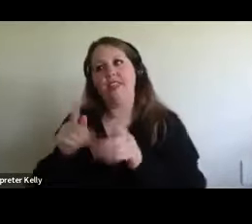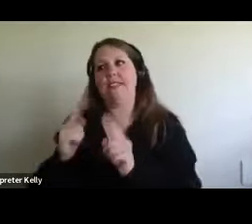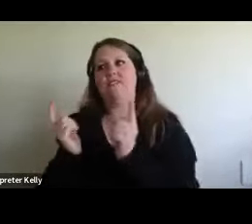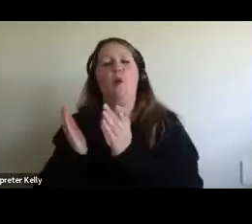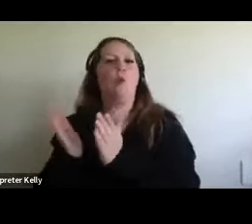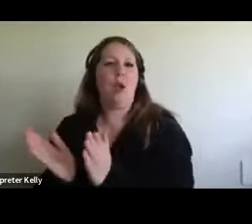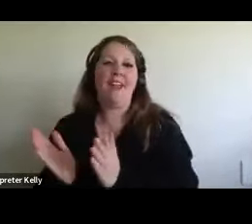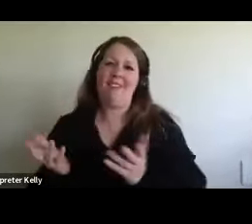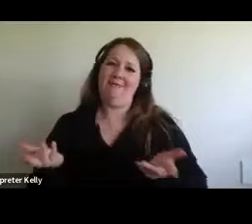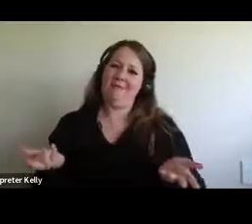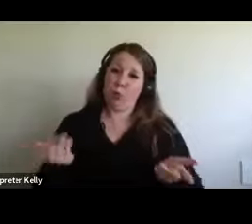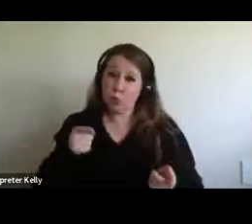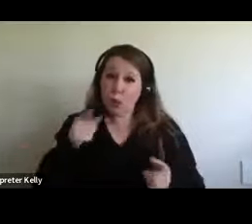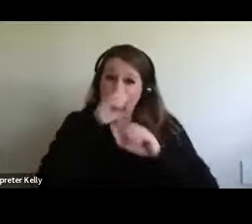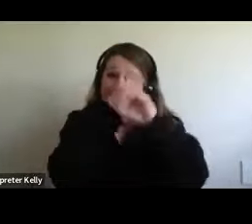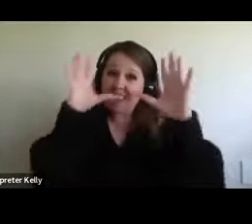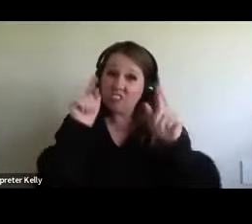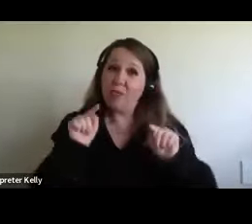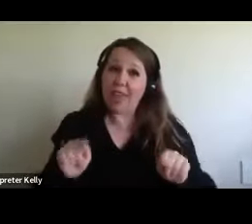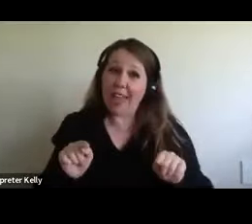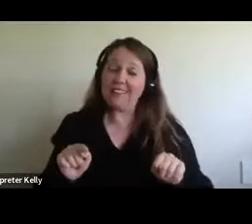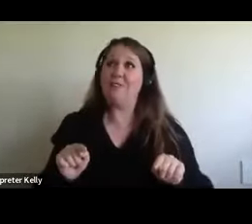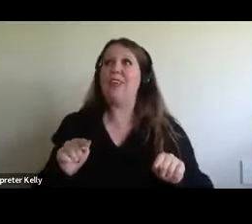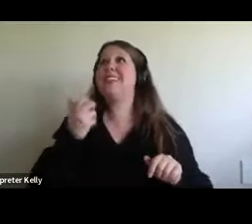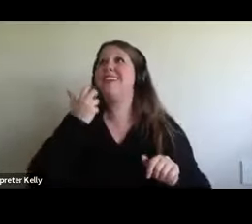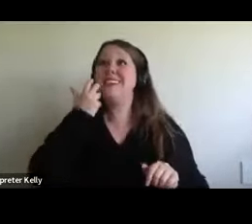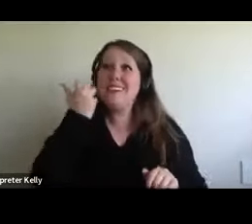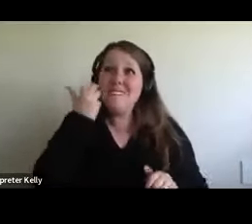that's, and it's every day and it's everywhere.